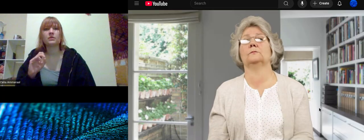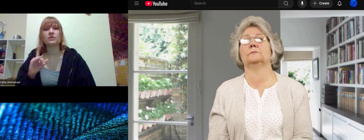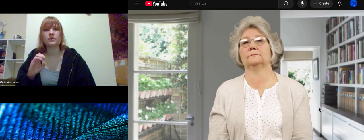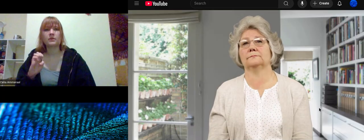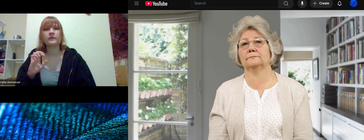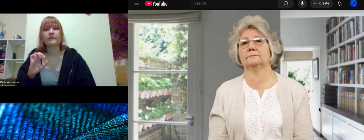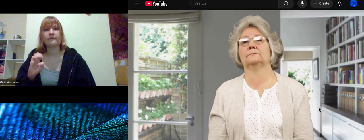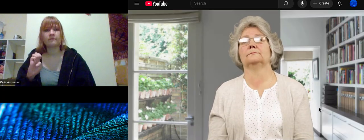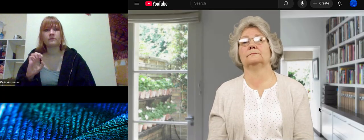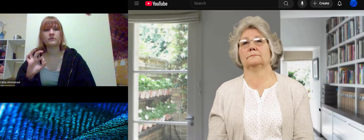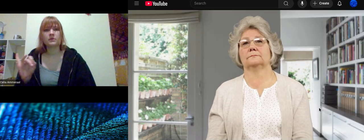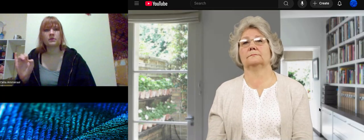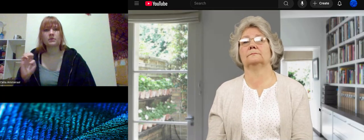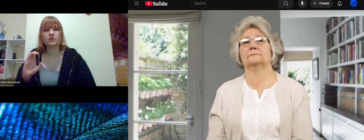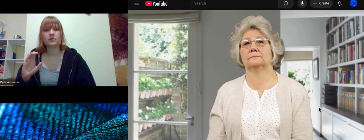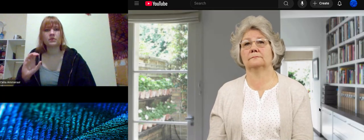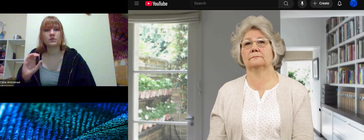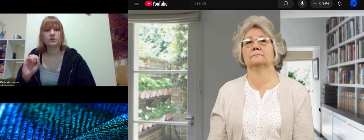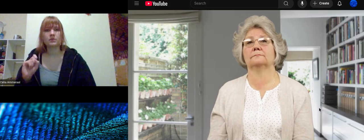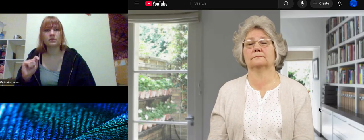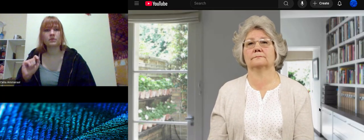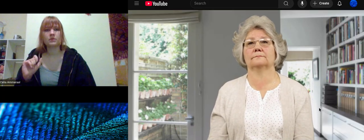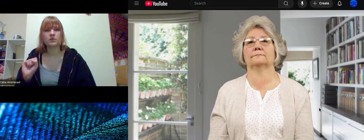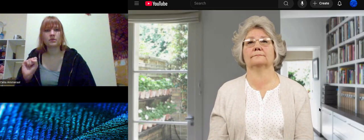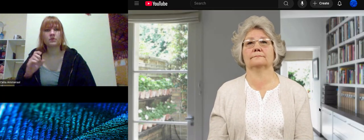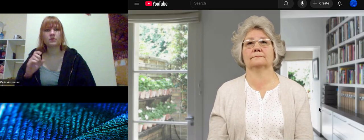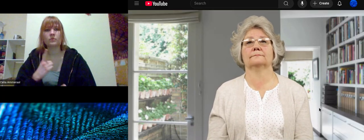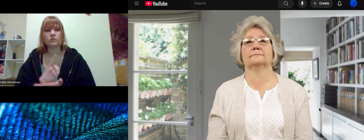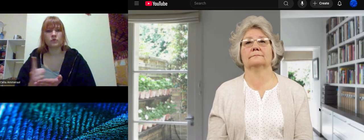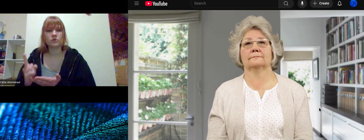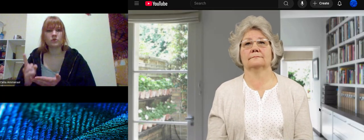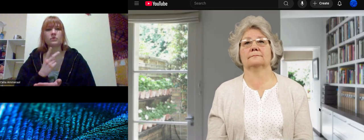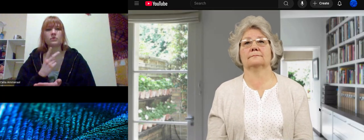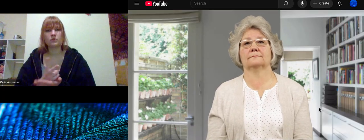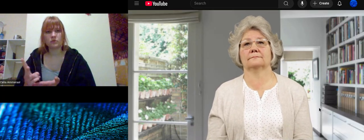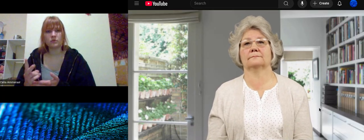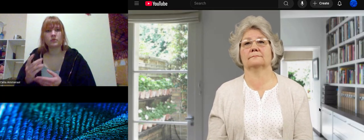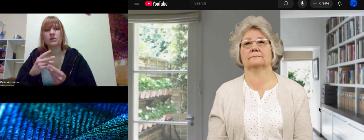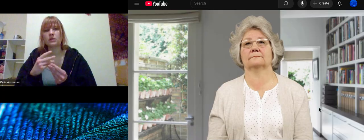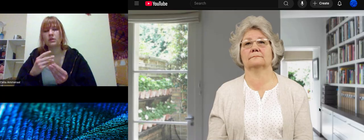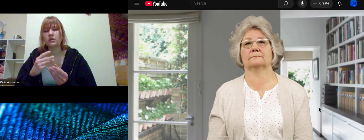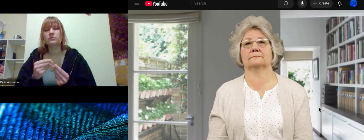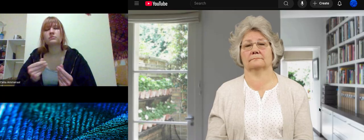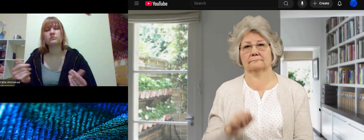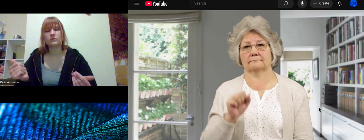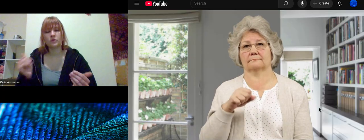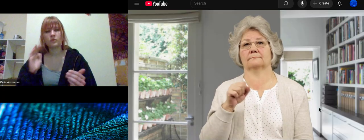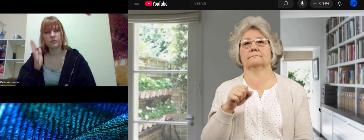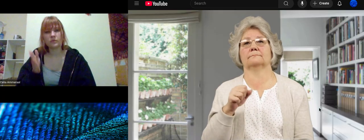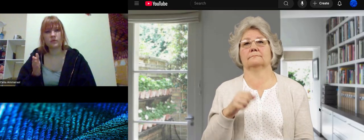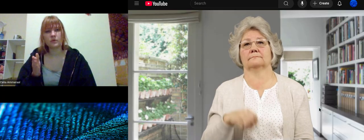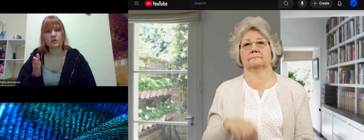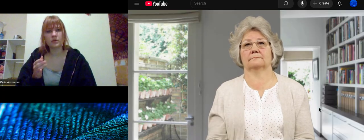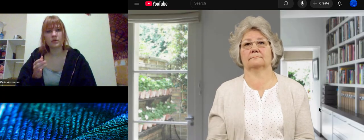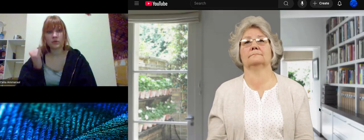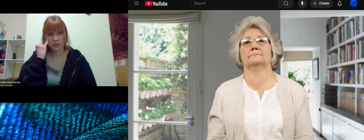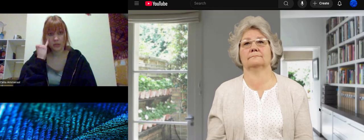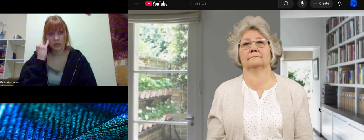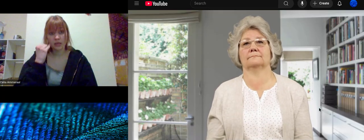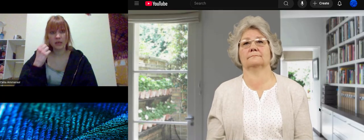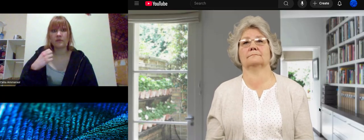persist, you can always come in and see Dr. Goodman and talk to him about perhaps changing the dosage or to